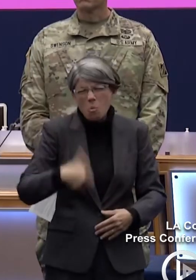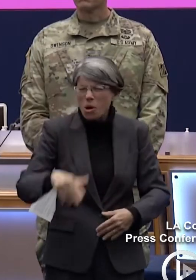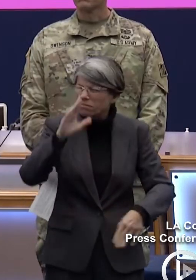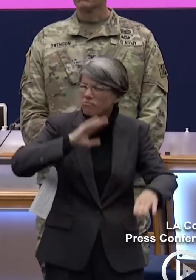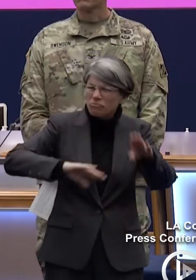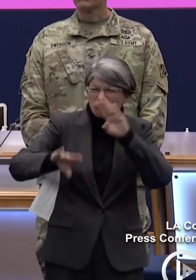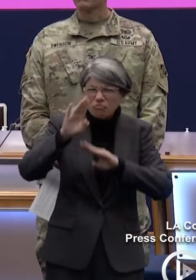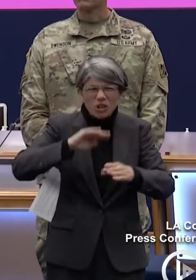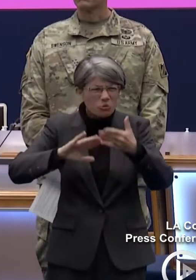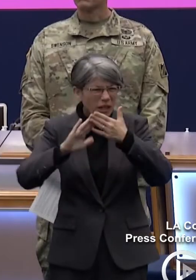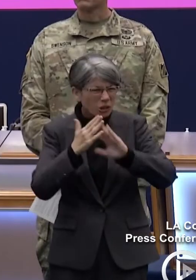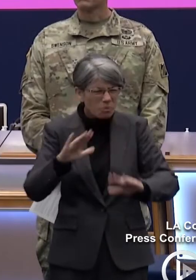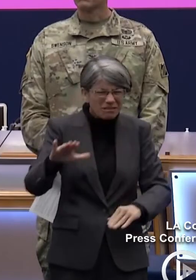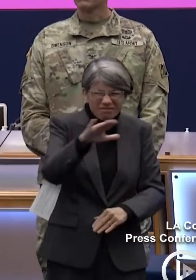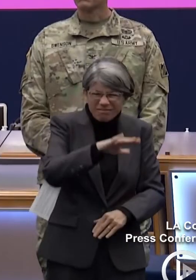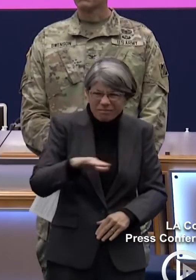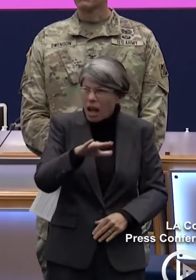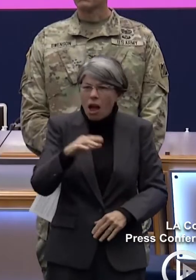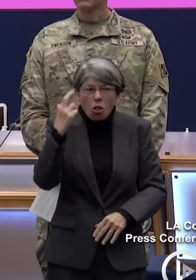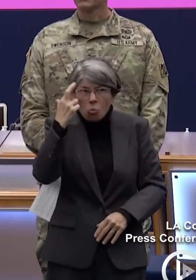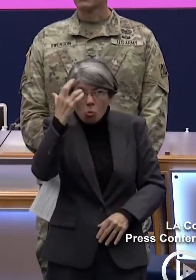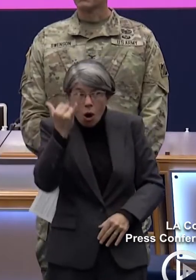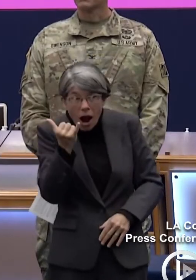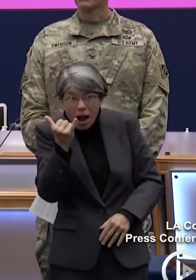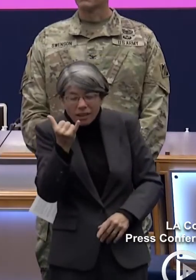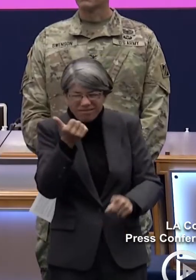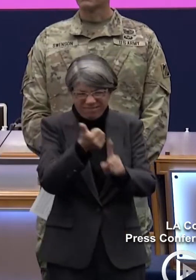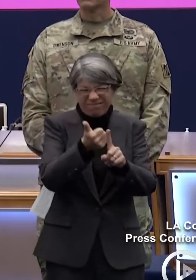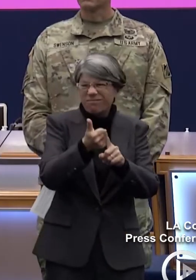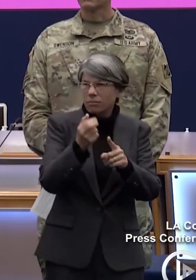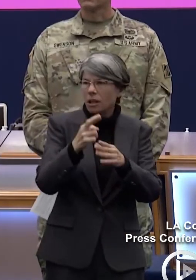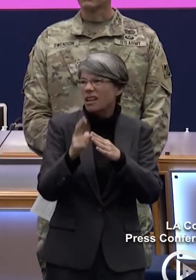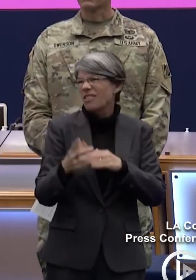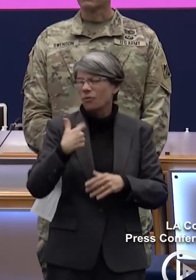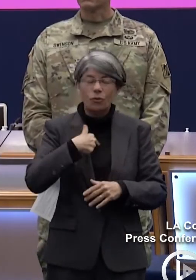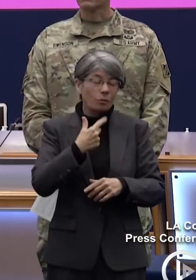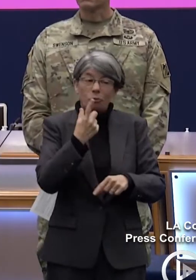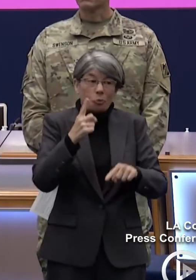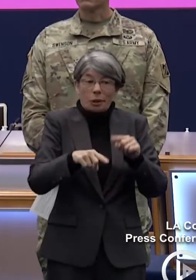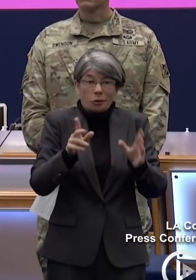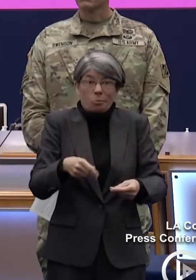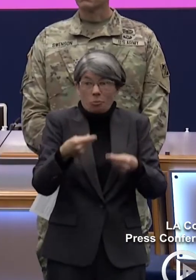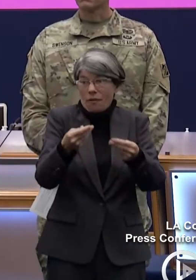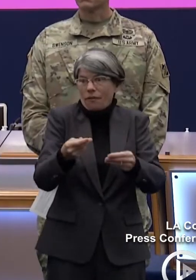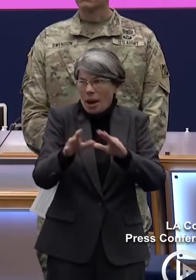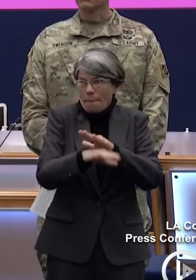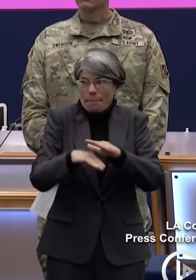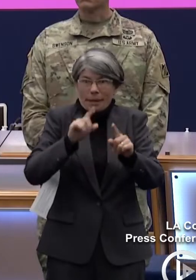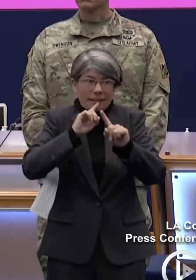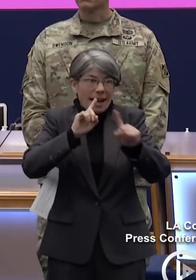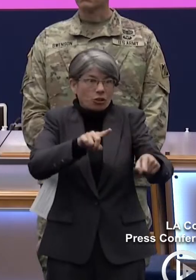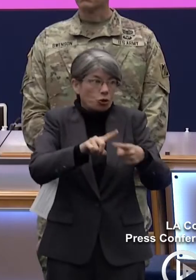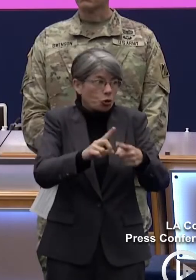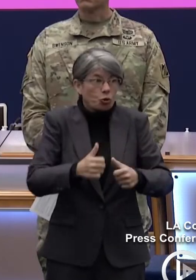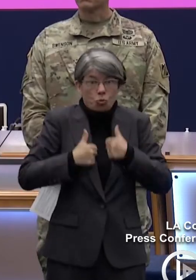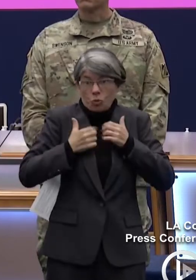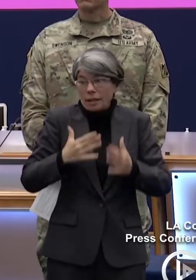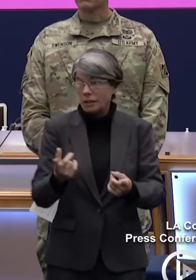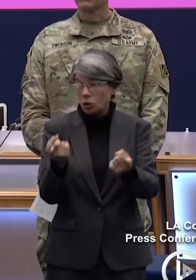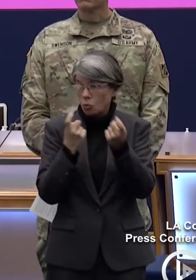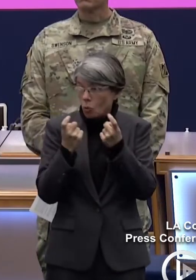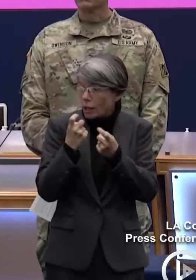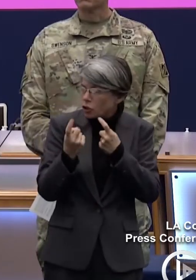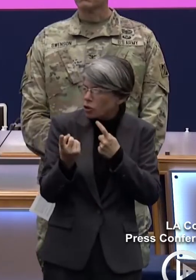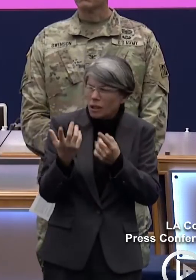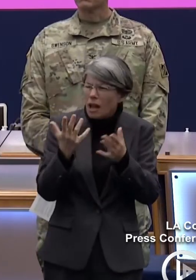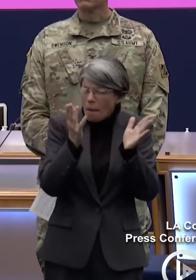the community, and I think that's resulted from our inability to provide basic answers to residents' questions